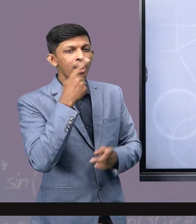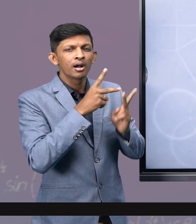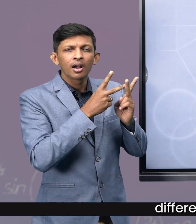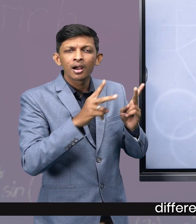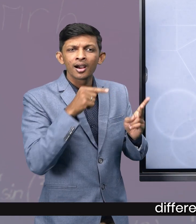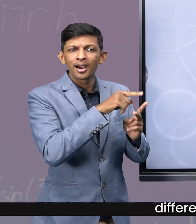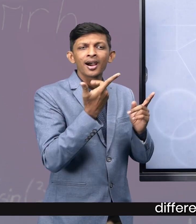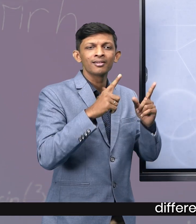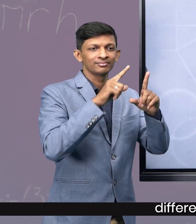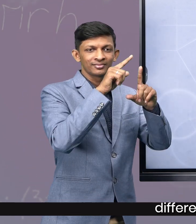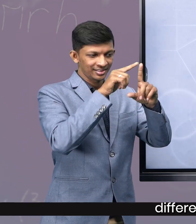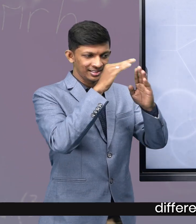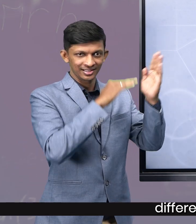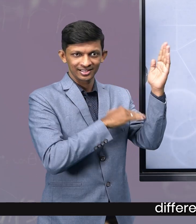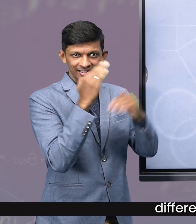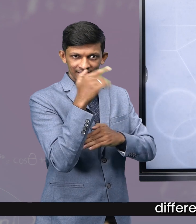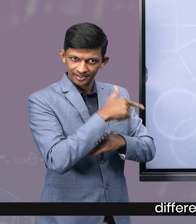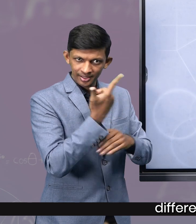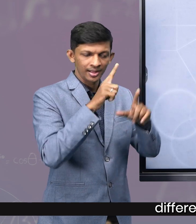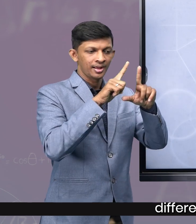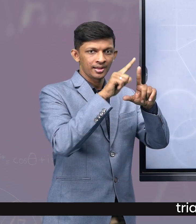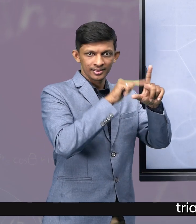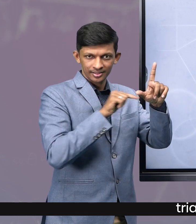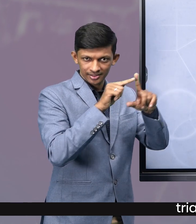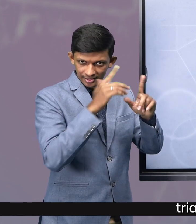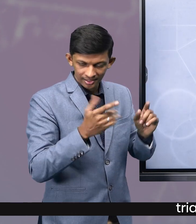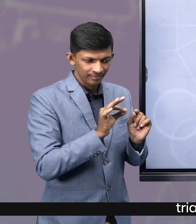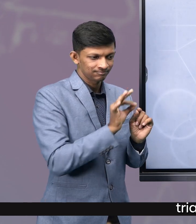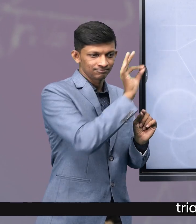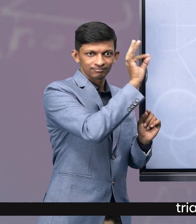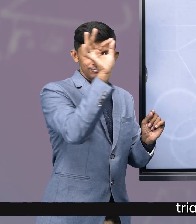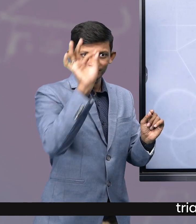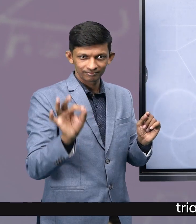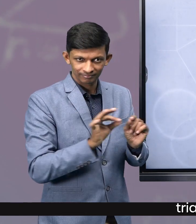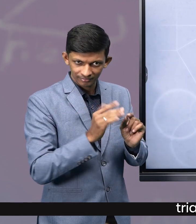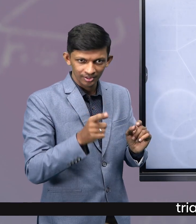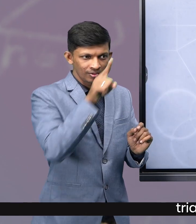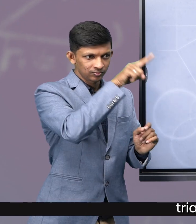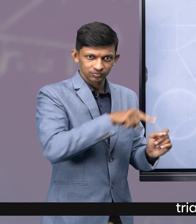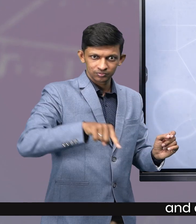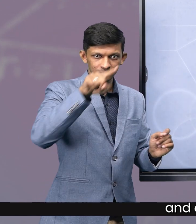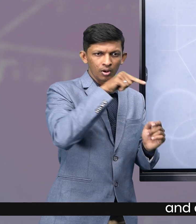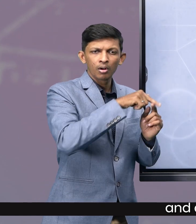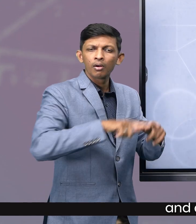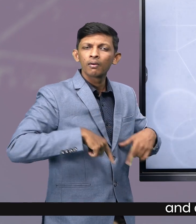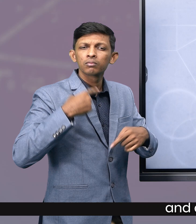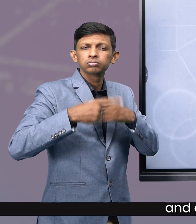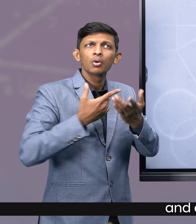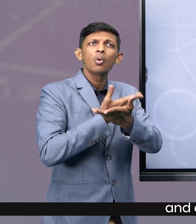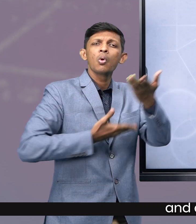understand different shapes like polygons, triangles, quadrilaterals, and circles in everyday